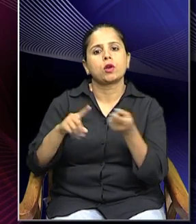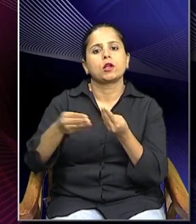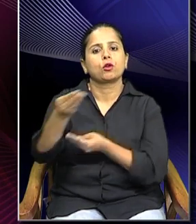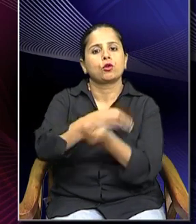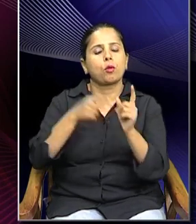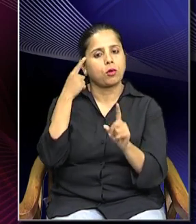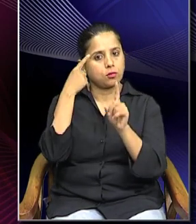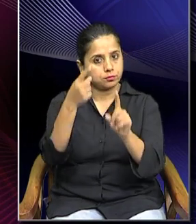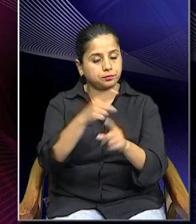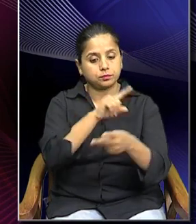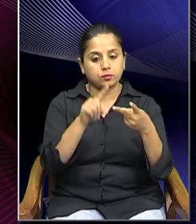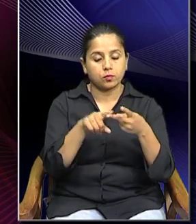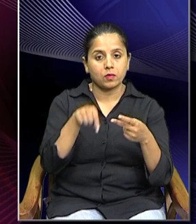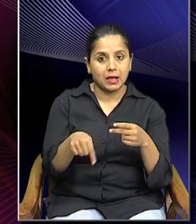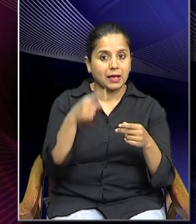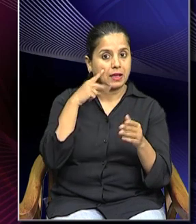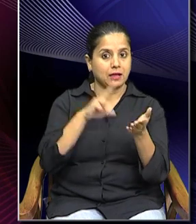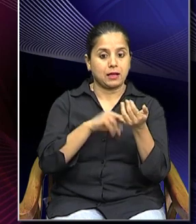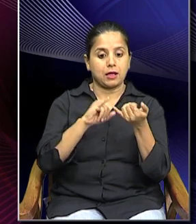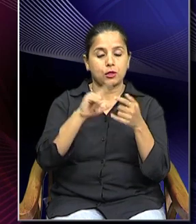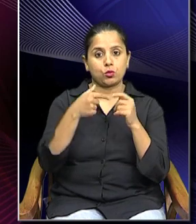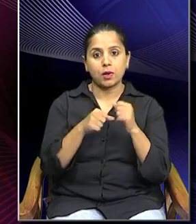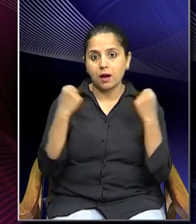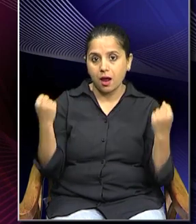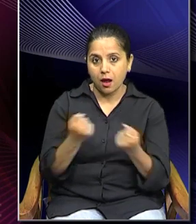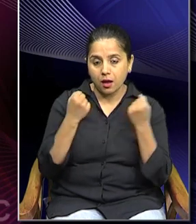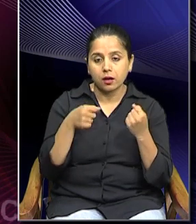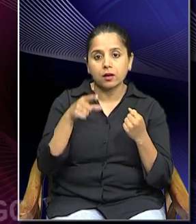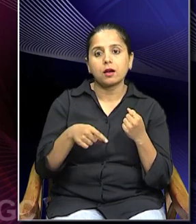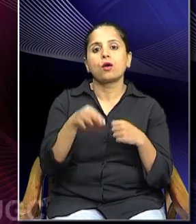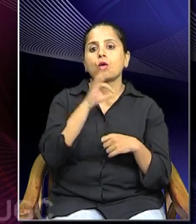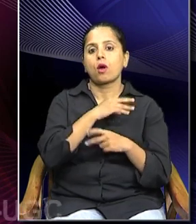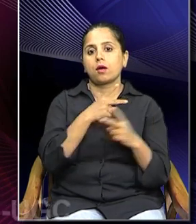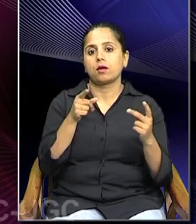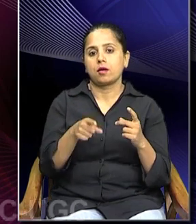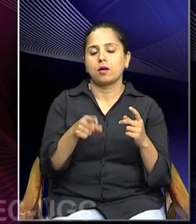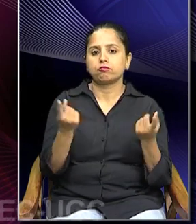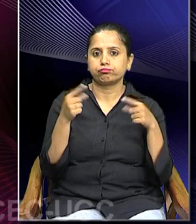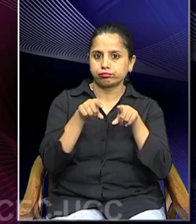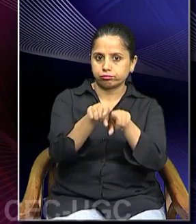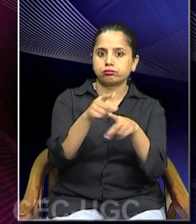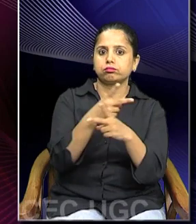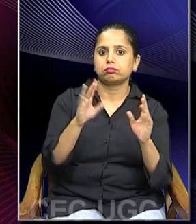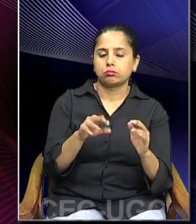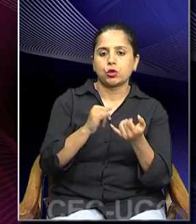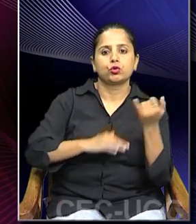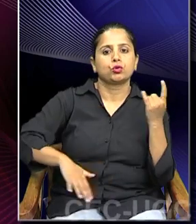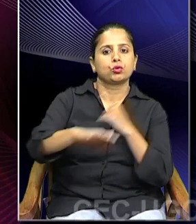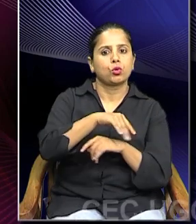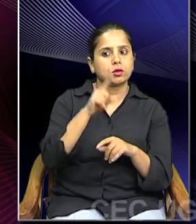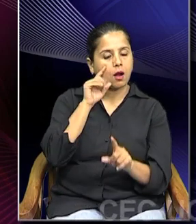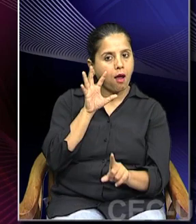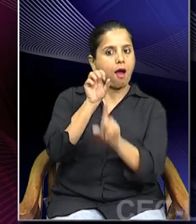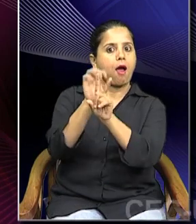objective. Instrumental action cost benefit decisions are accompanied by social